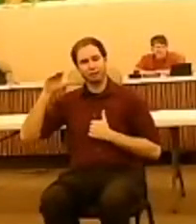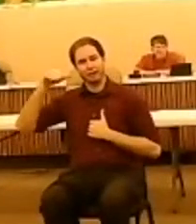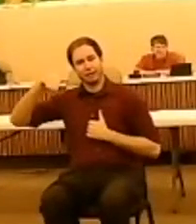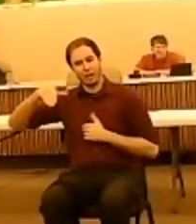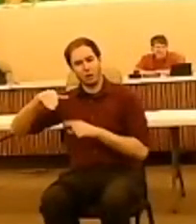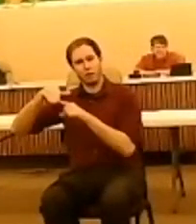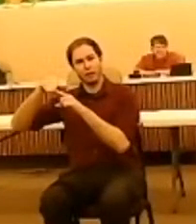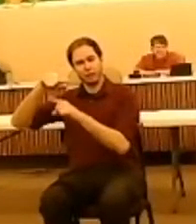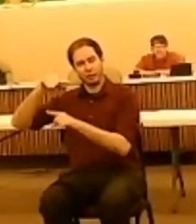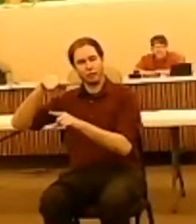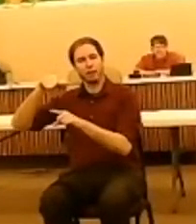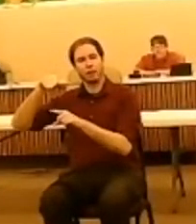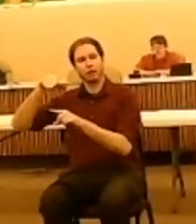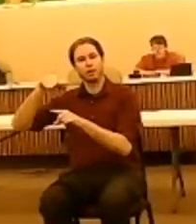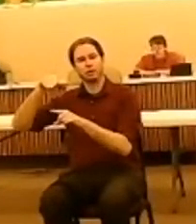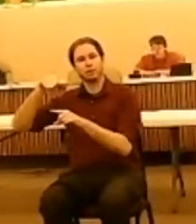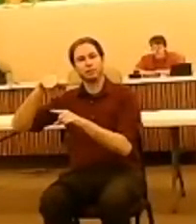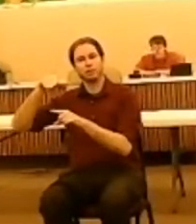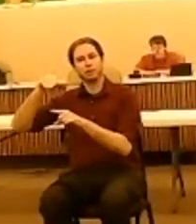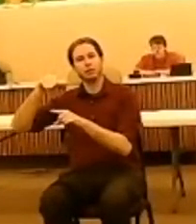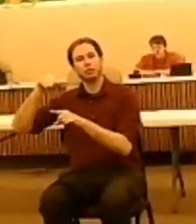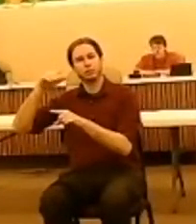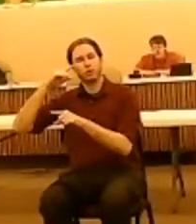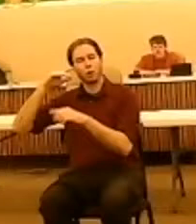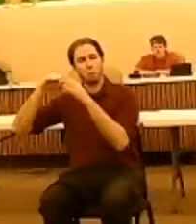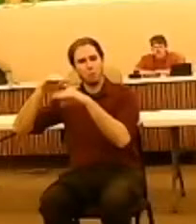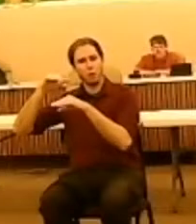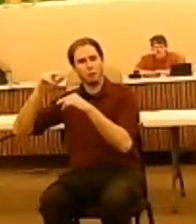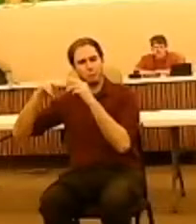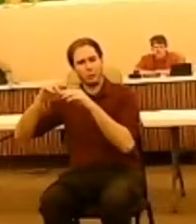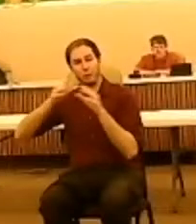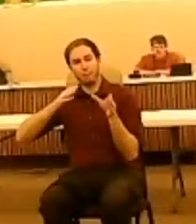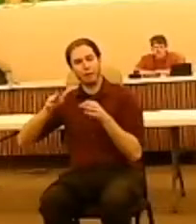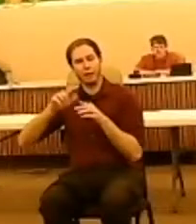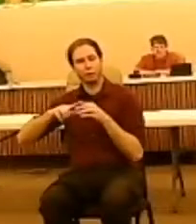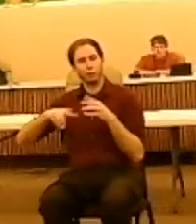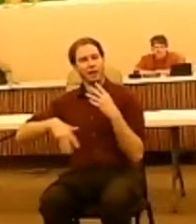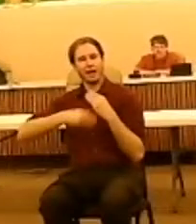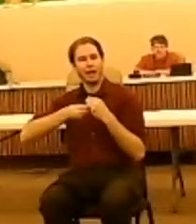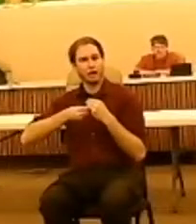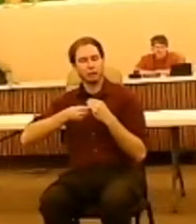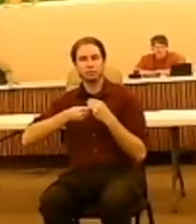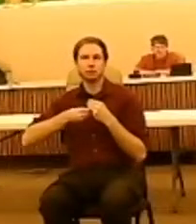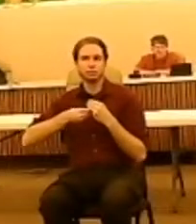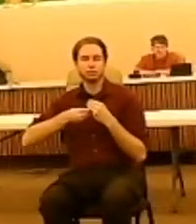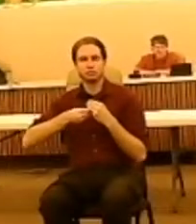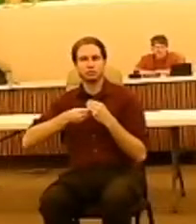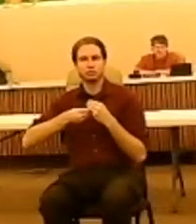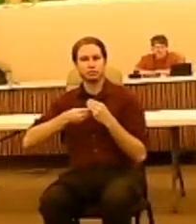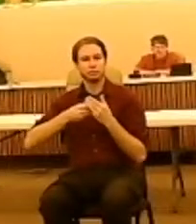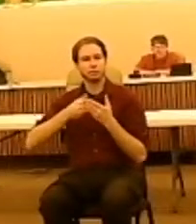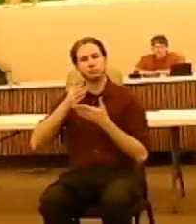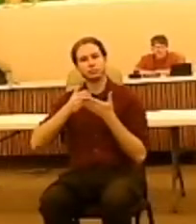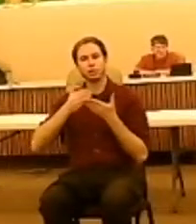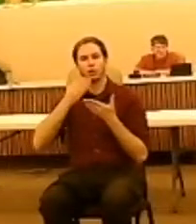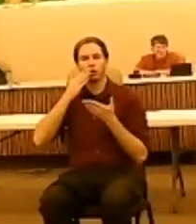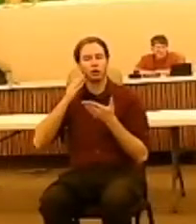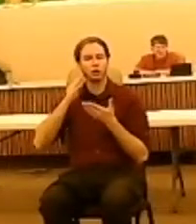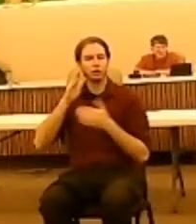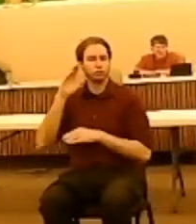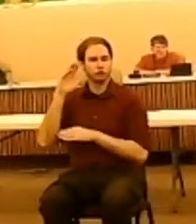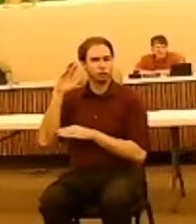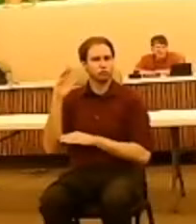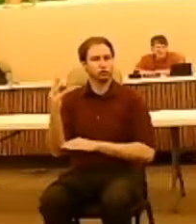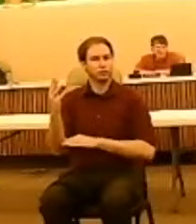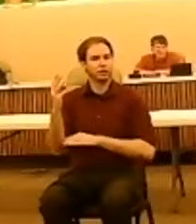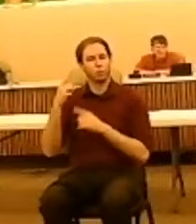below the height of the building, their plan was to put in some, a decent berm and some trees on top of